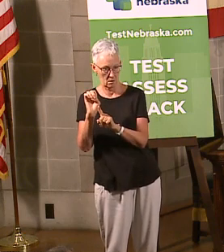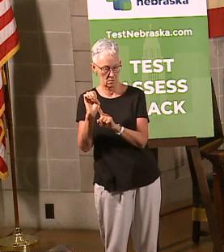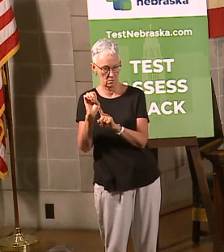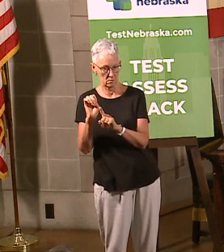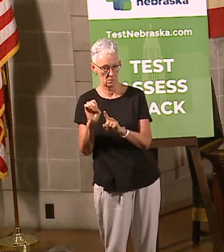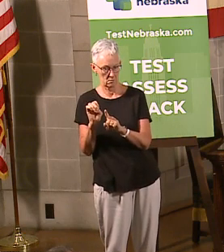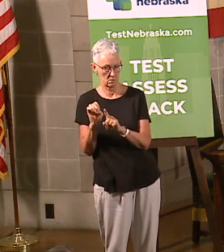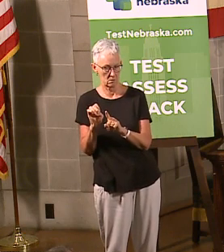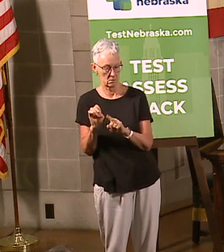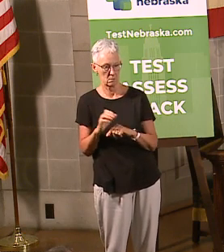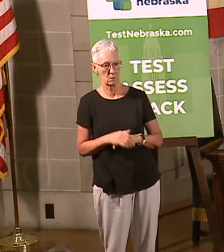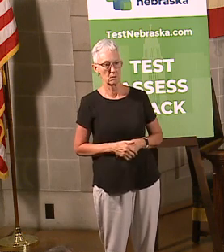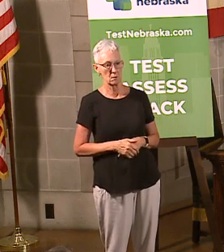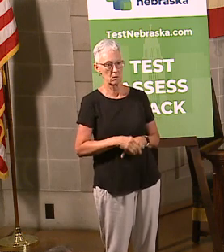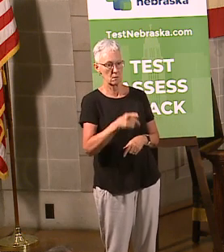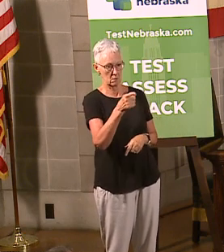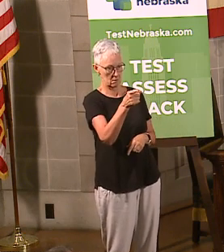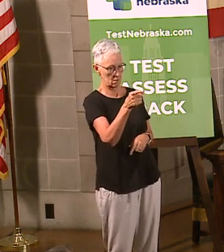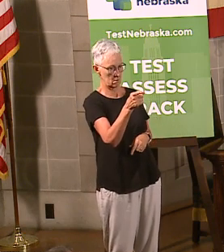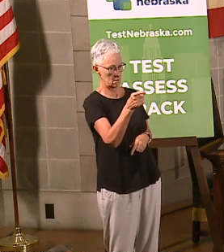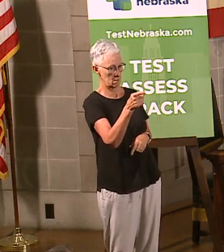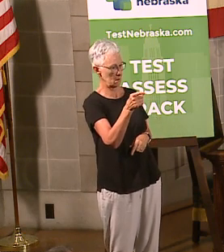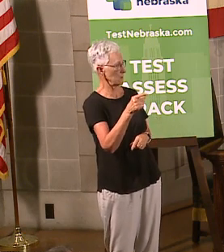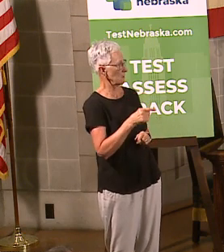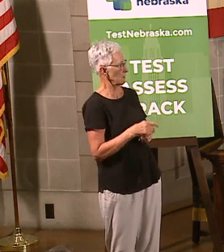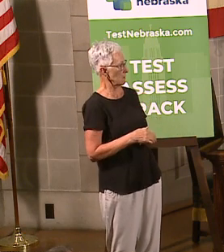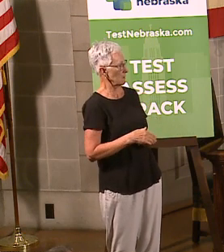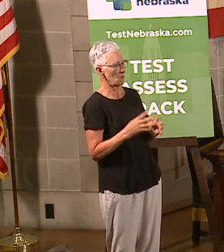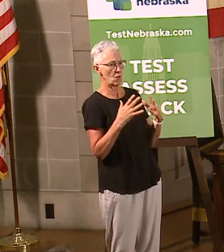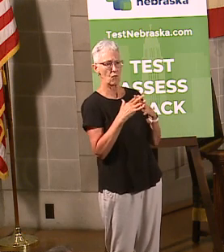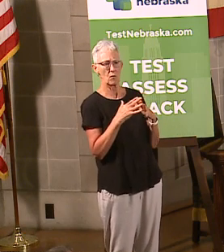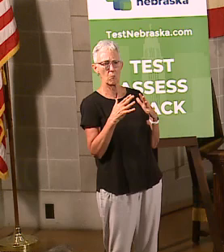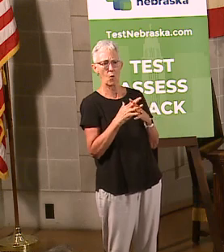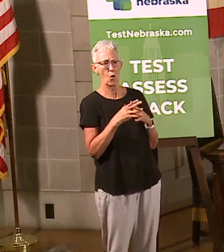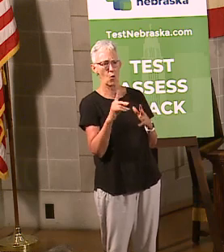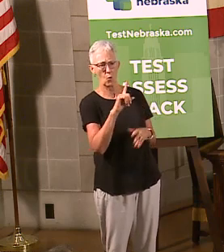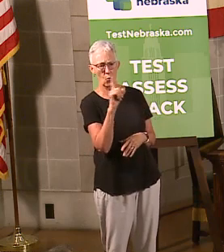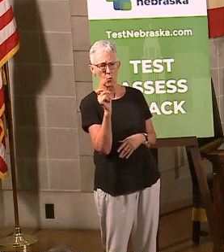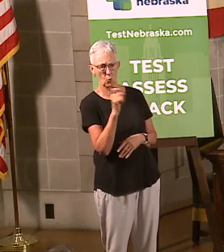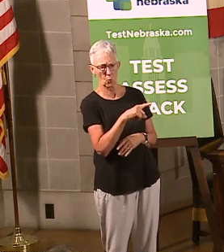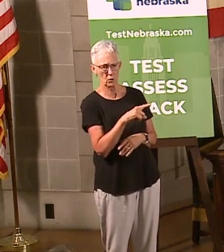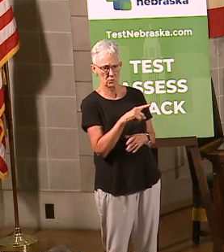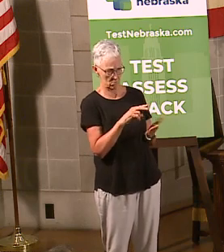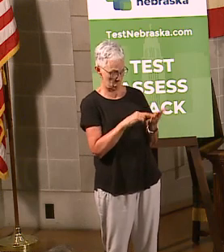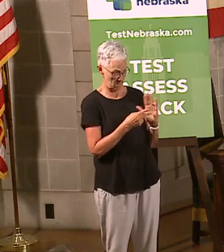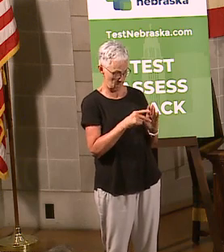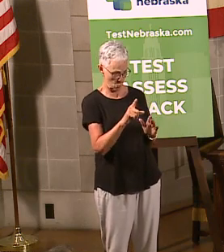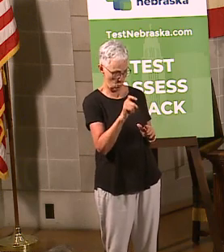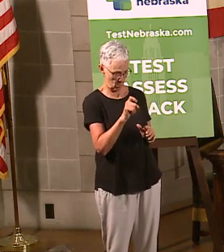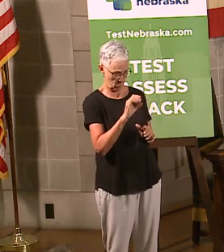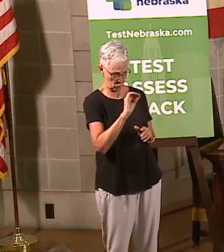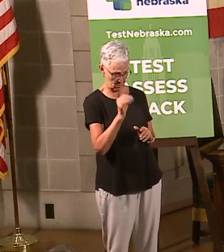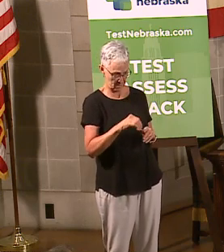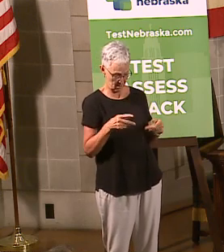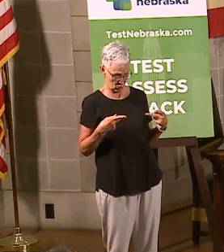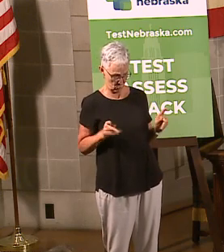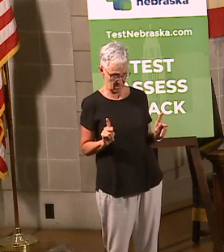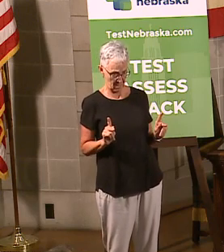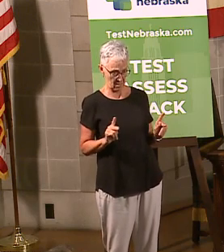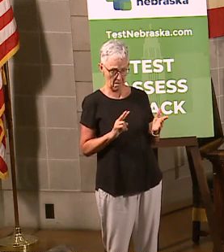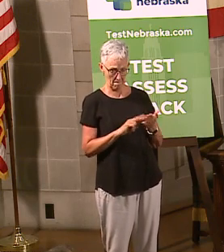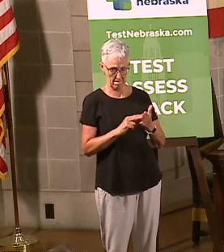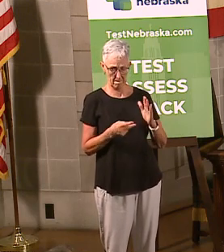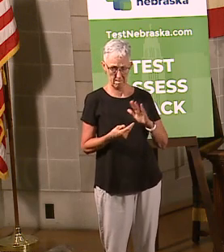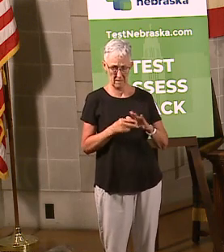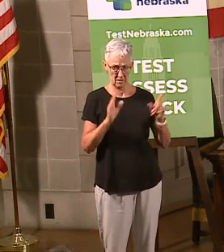question, okay. At 100%, doesn't that open the door to having a full stadium at Memorial? So the question was,